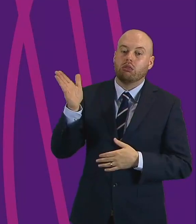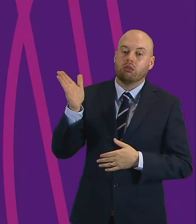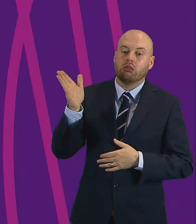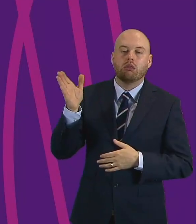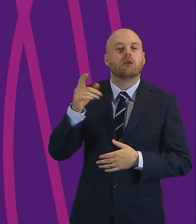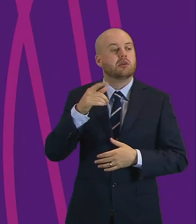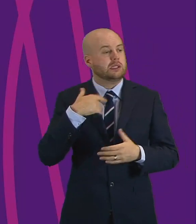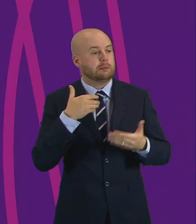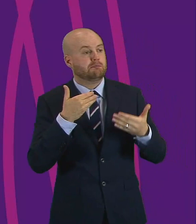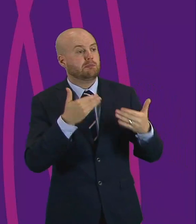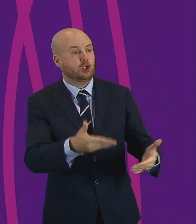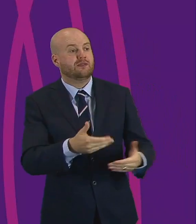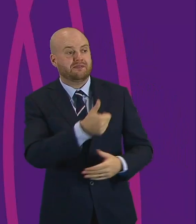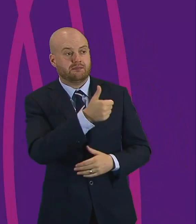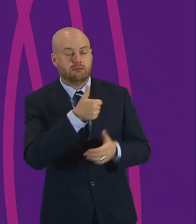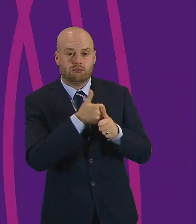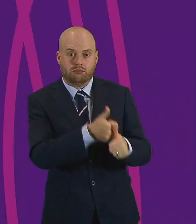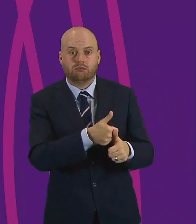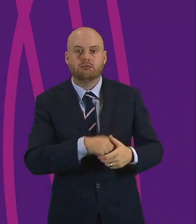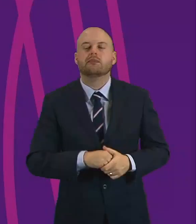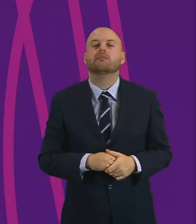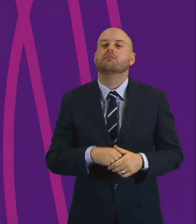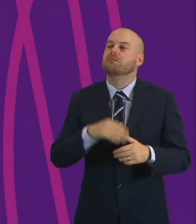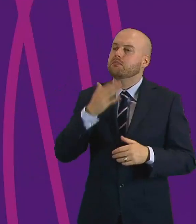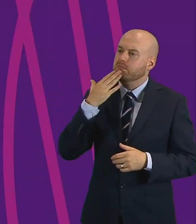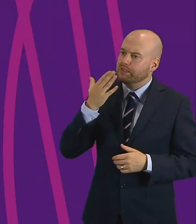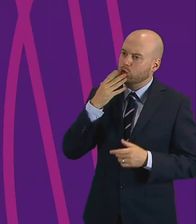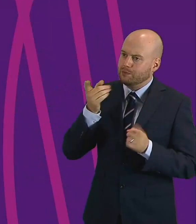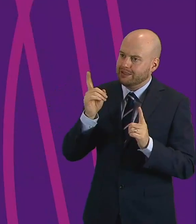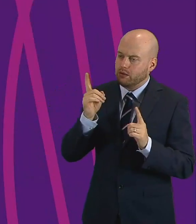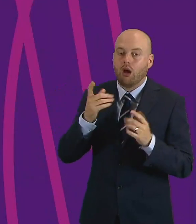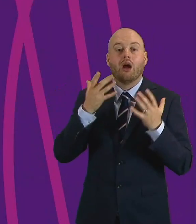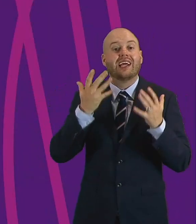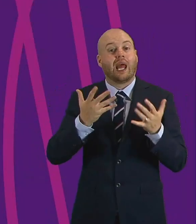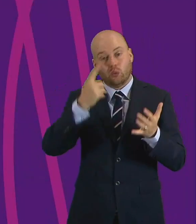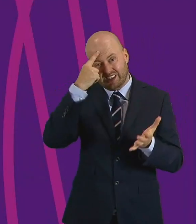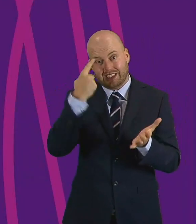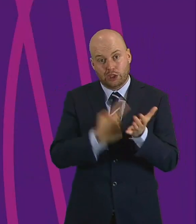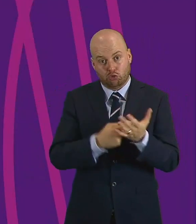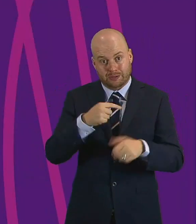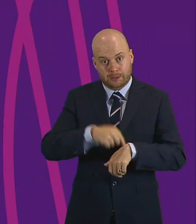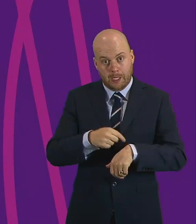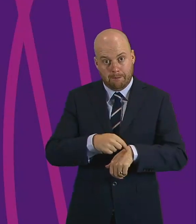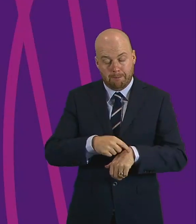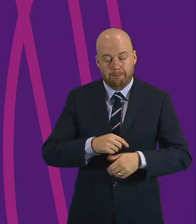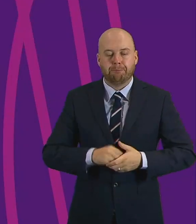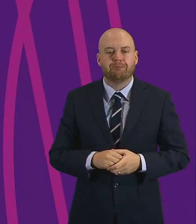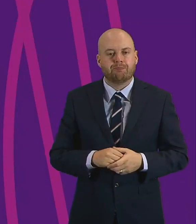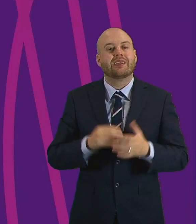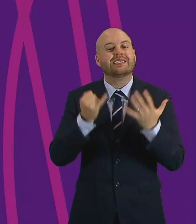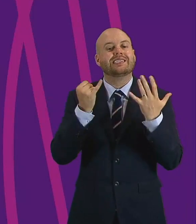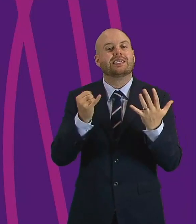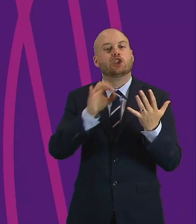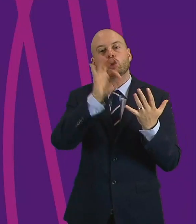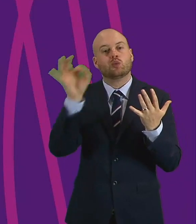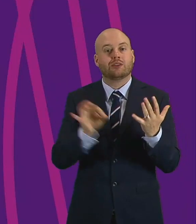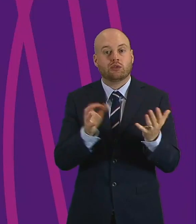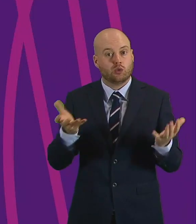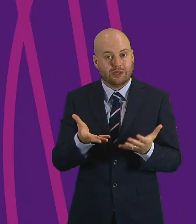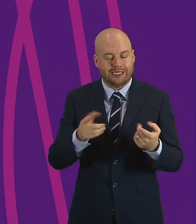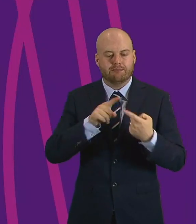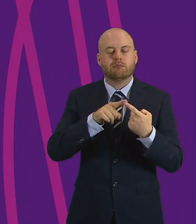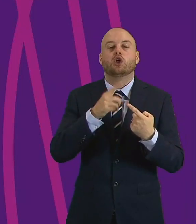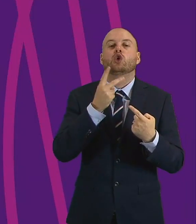Moved, President Officer. Thank you very much, Minister. We turn now to decision time. There are 6 questions today. The first question is that Amendment